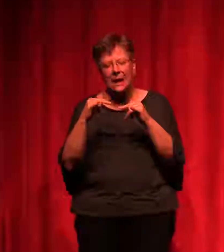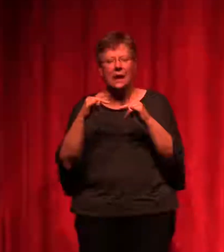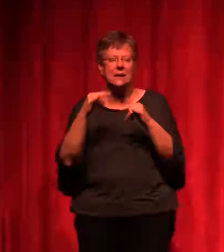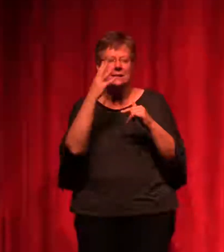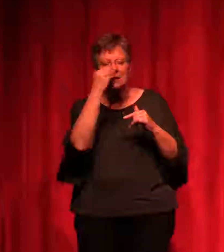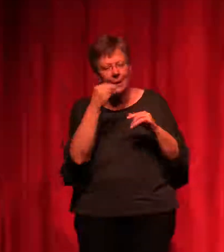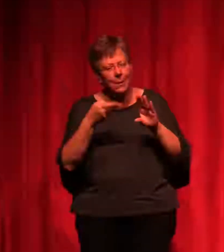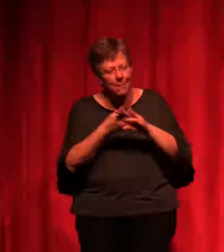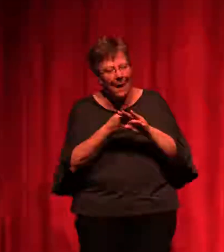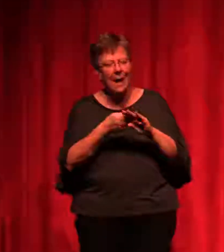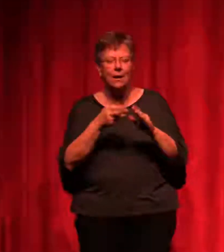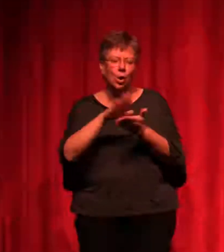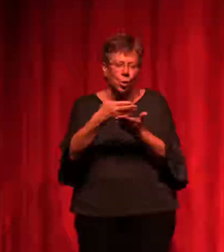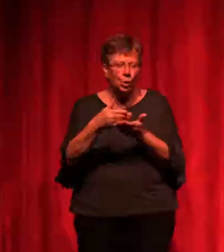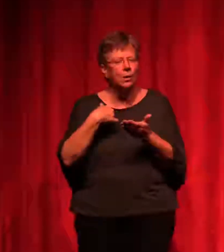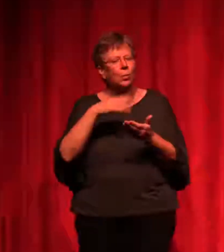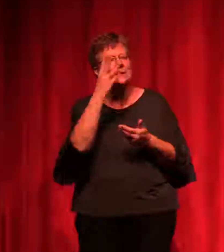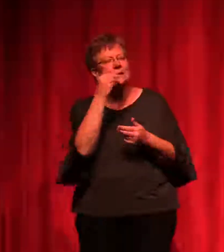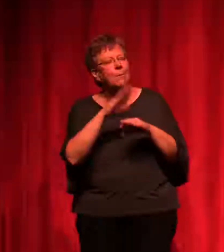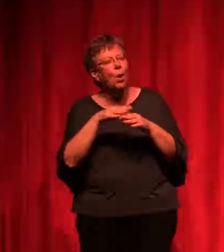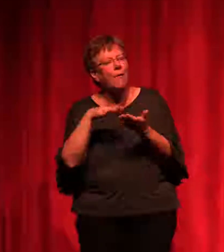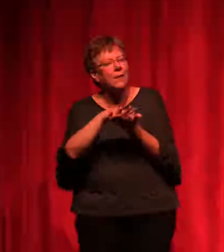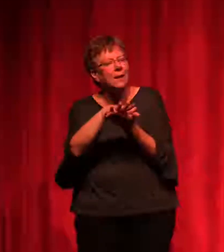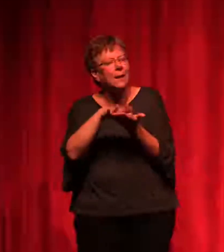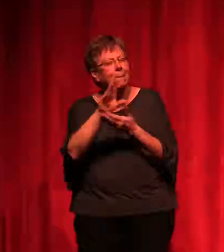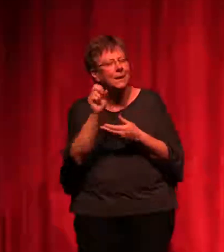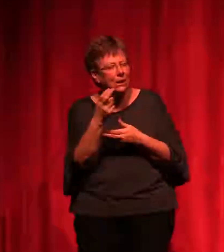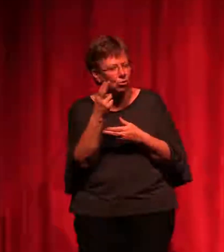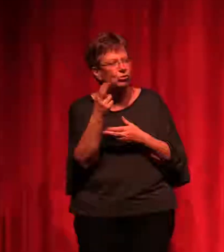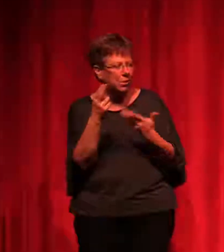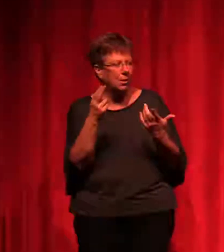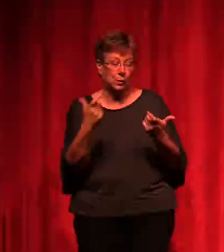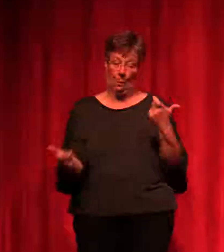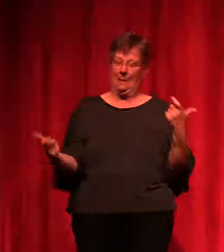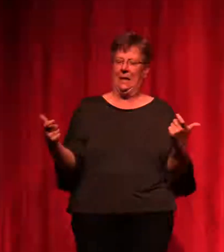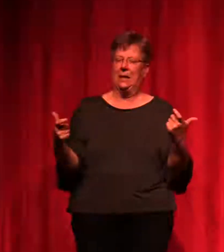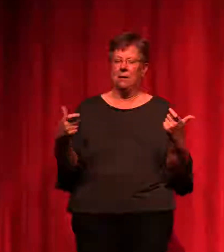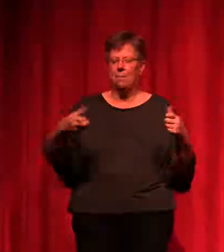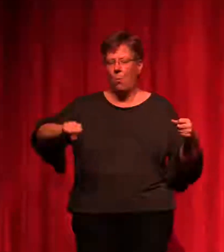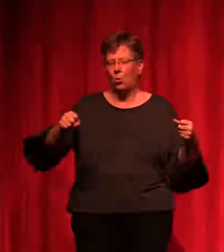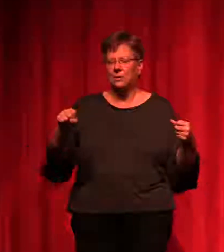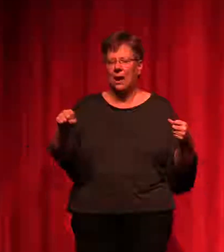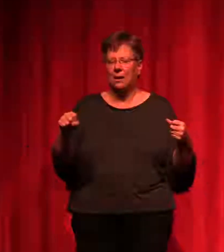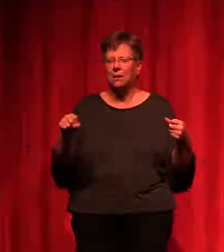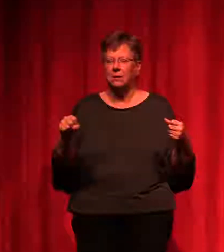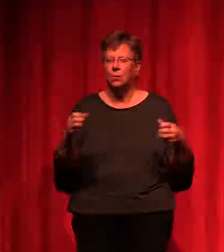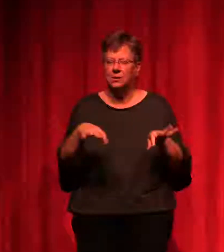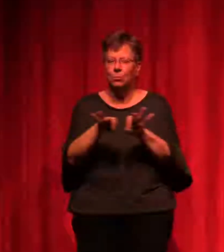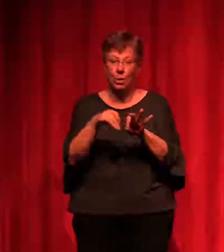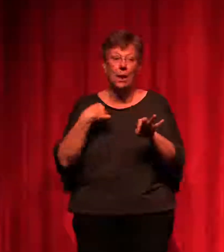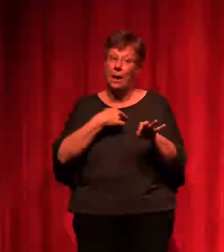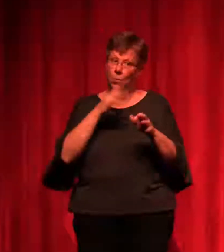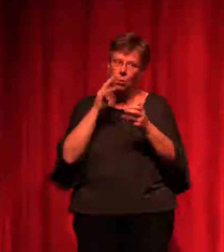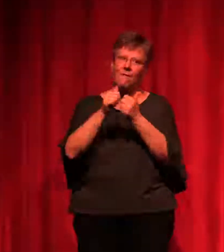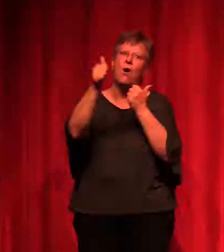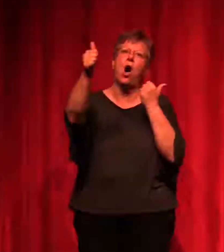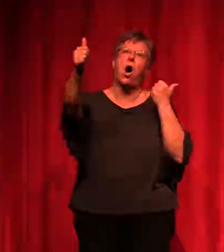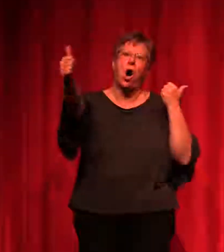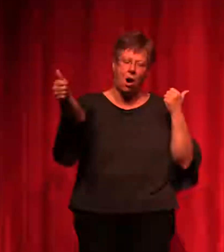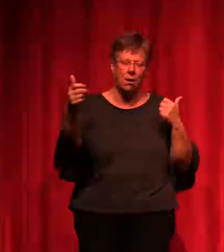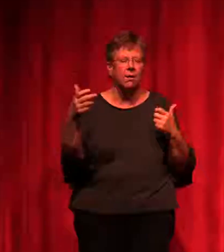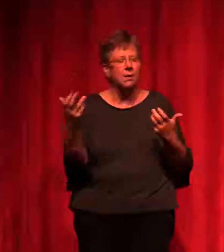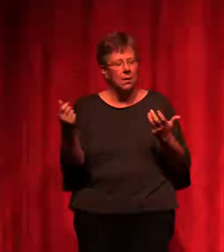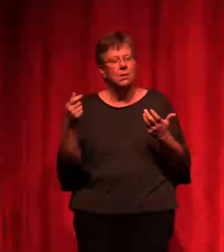cooking gear. We were just going to sleep on the beaches. So the bigger bike really made sense, plus we were going to go much farther distances. So we